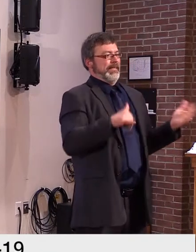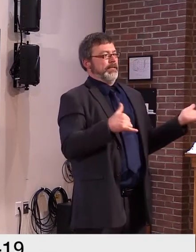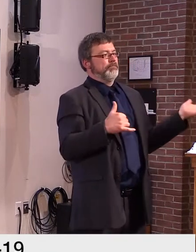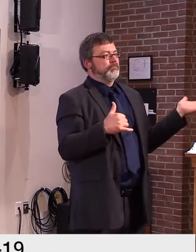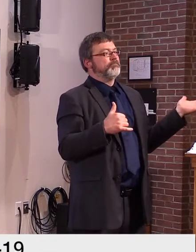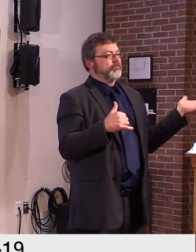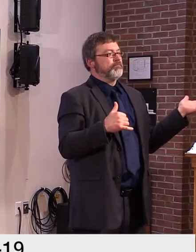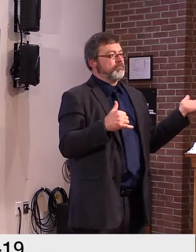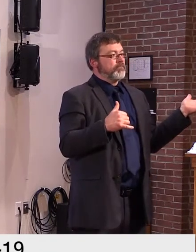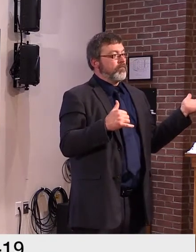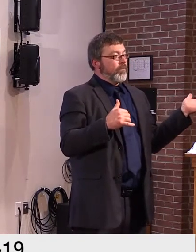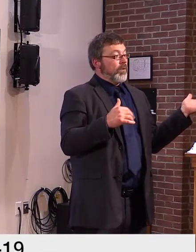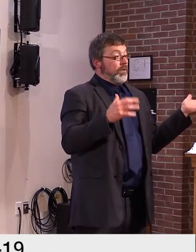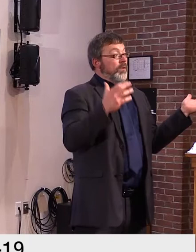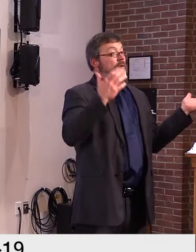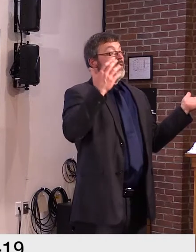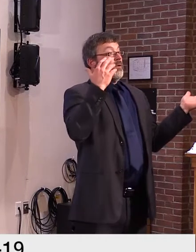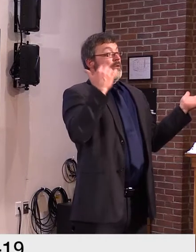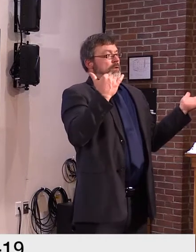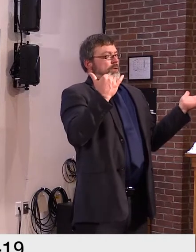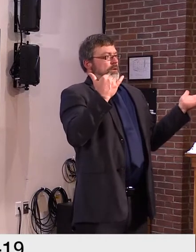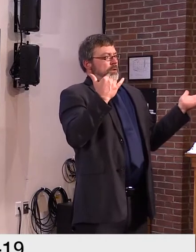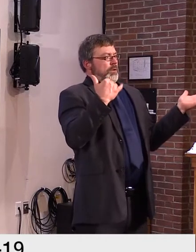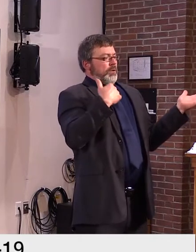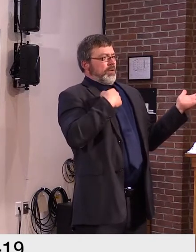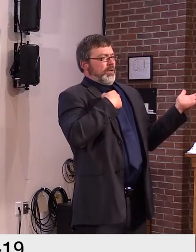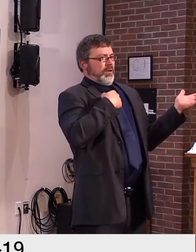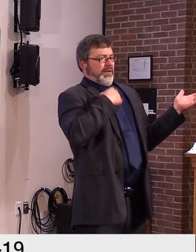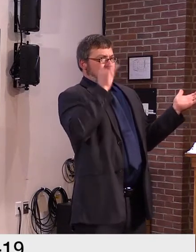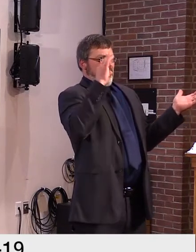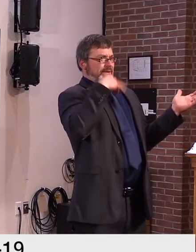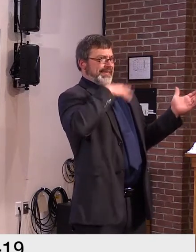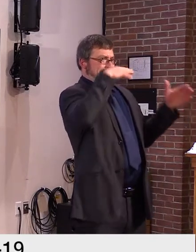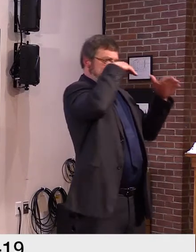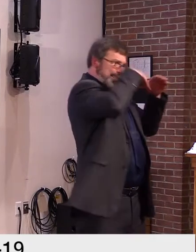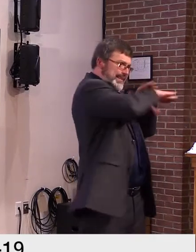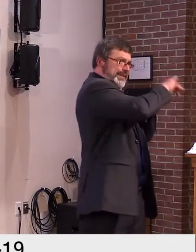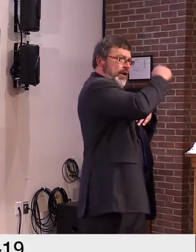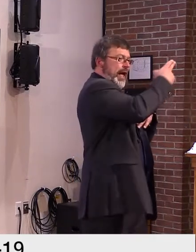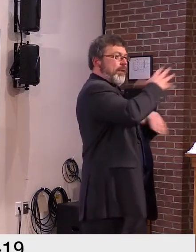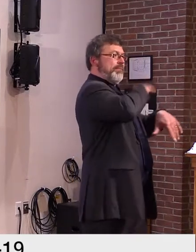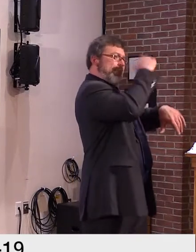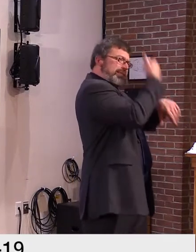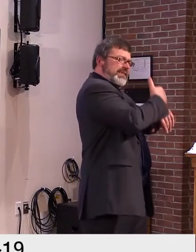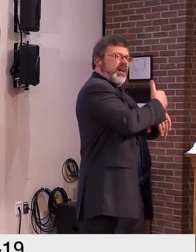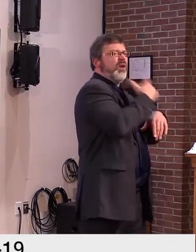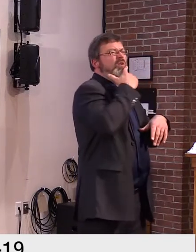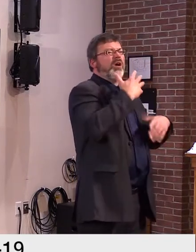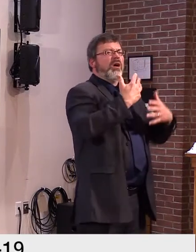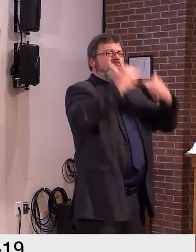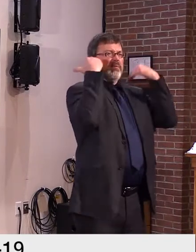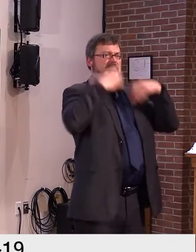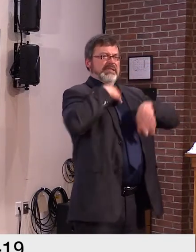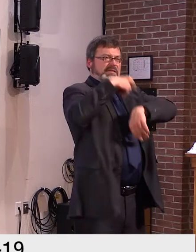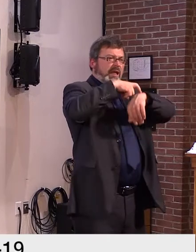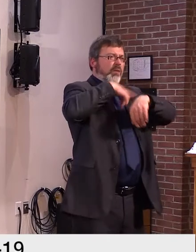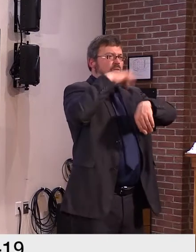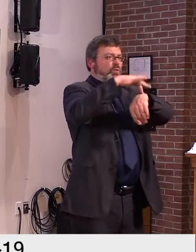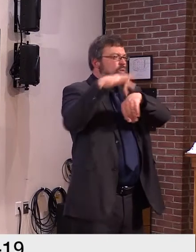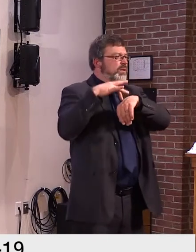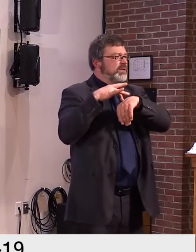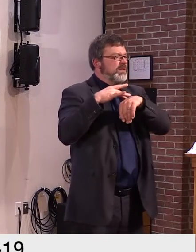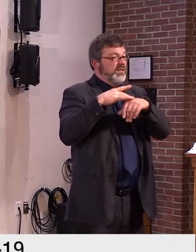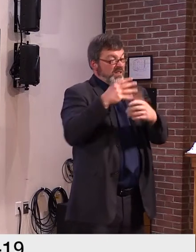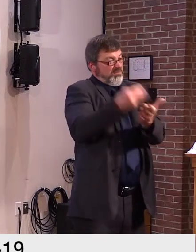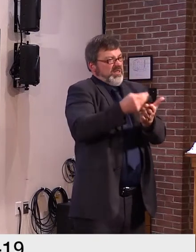would have been time consuming and time that we didn't have. And secondly, it would have been expensive to do that.